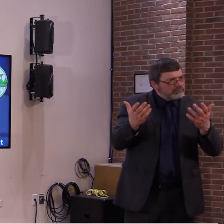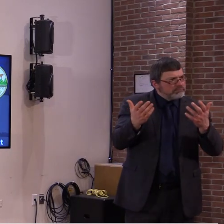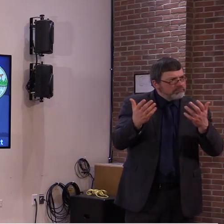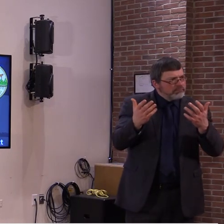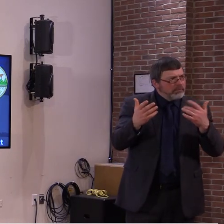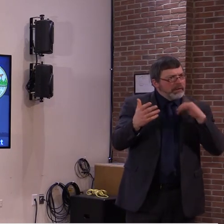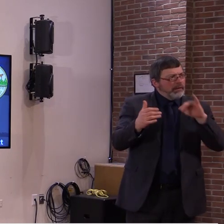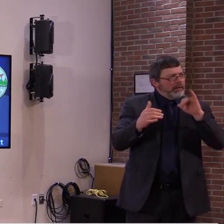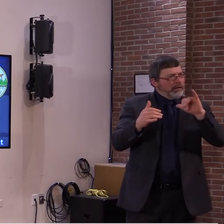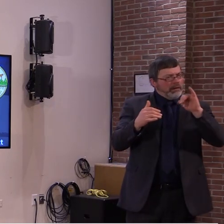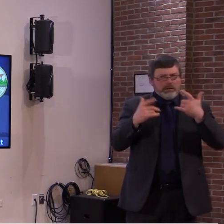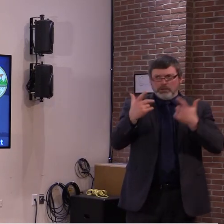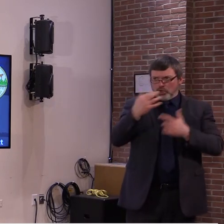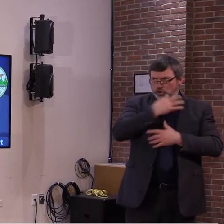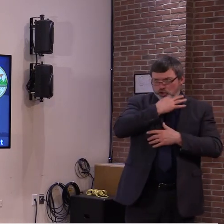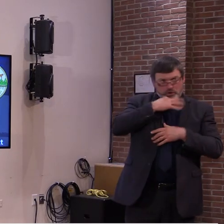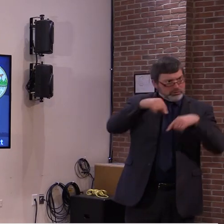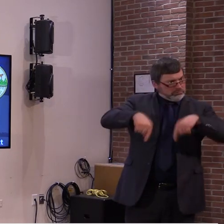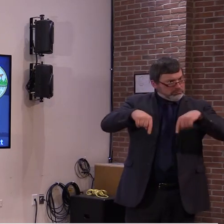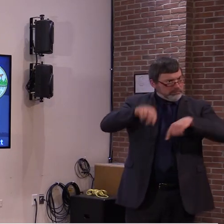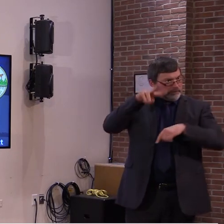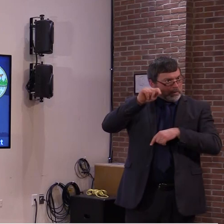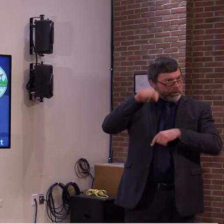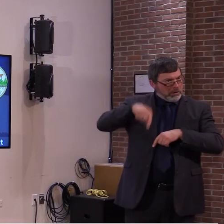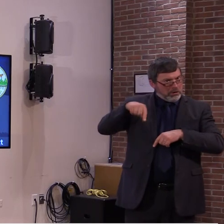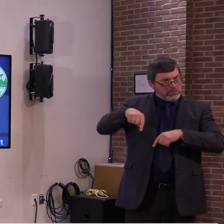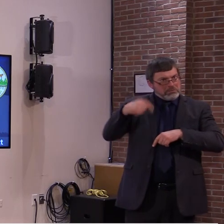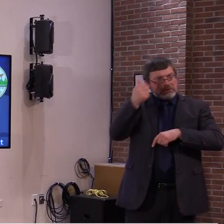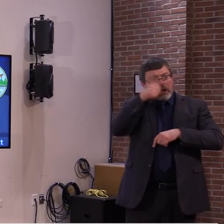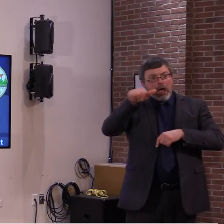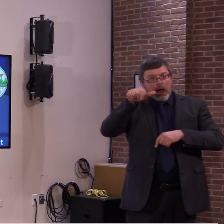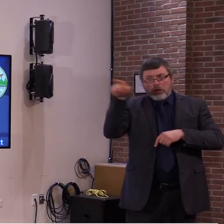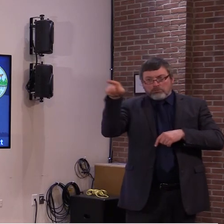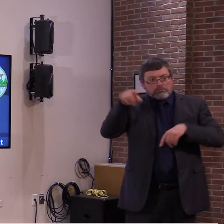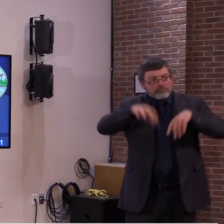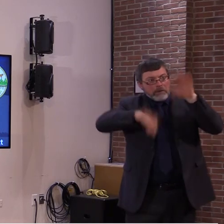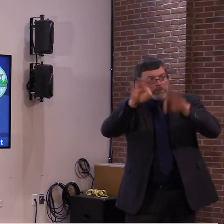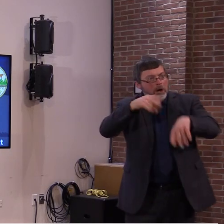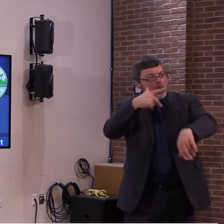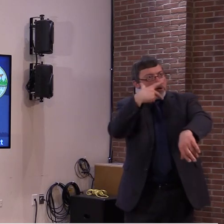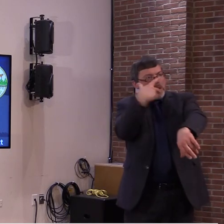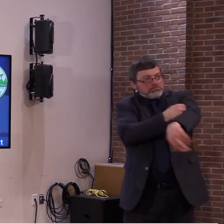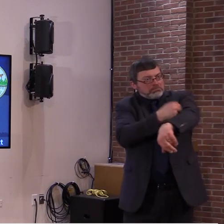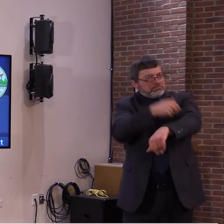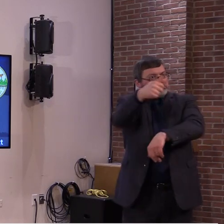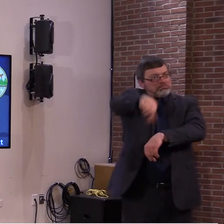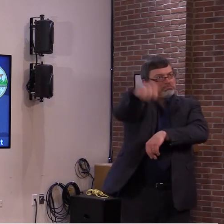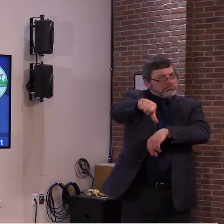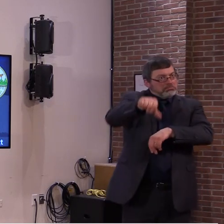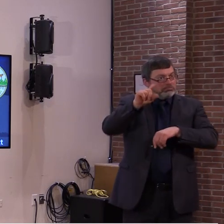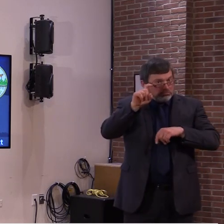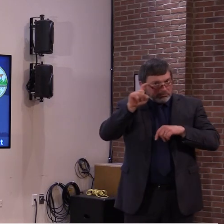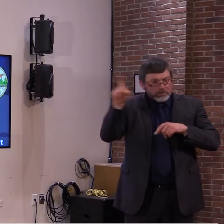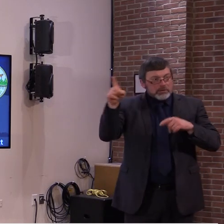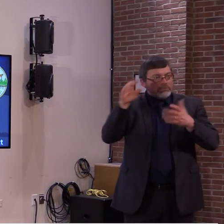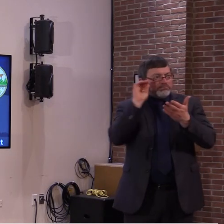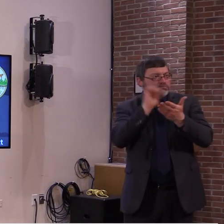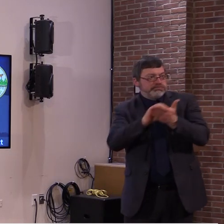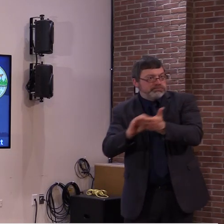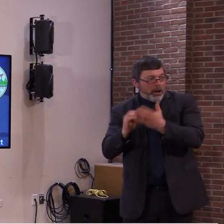so far? Yeah, that is something I really want to know, and I don't have that number yet. I think it's early in the game